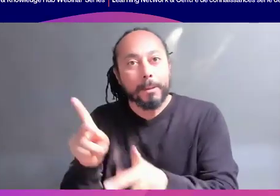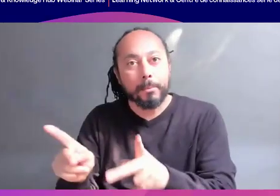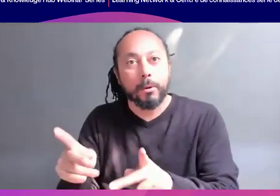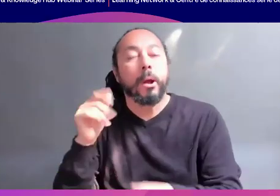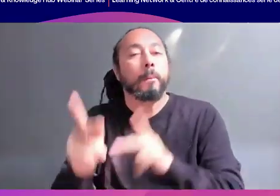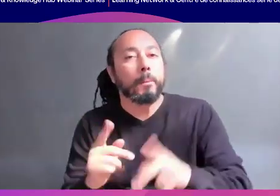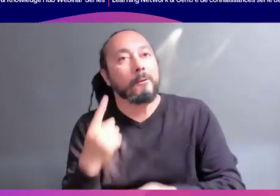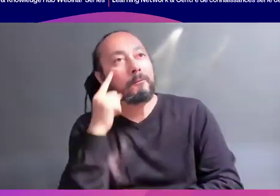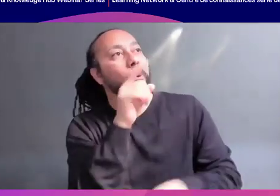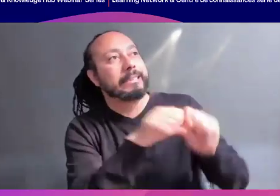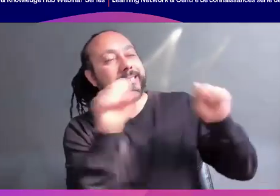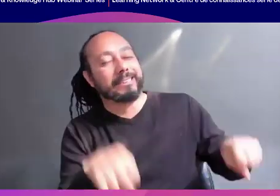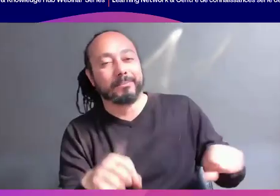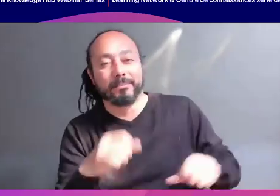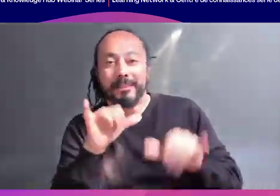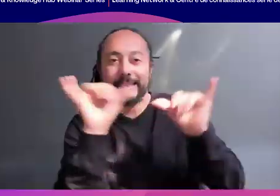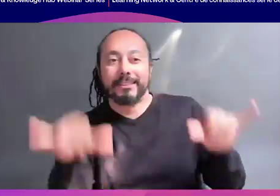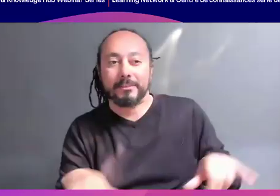Yes. Leanne,